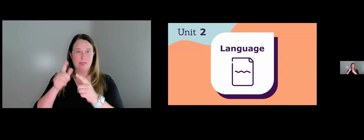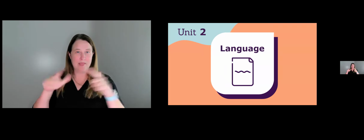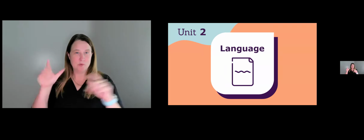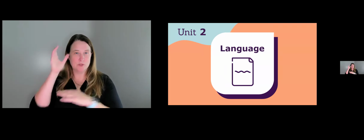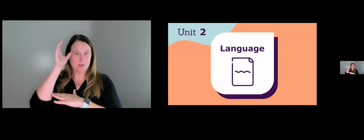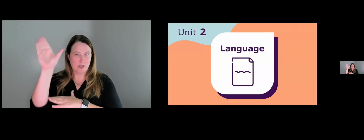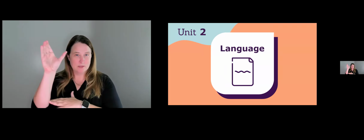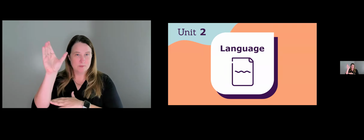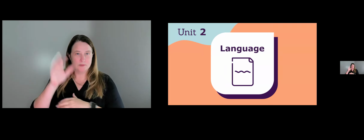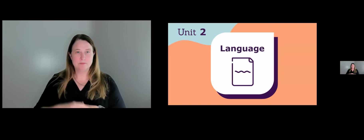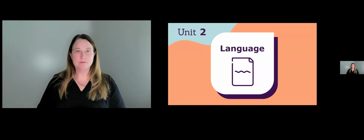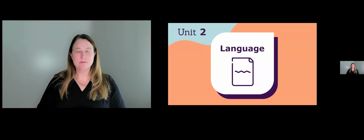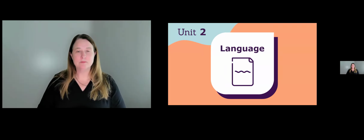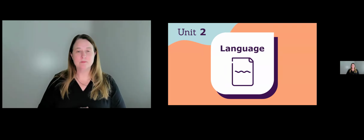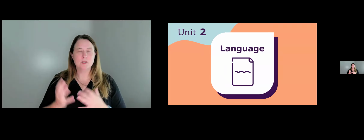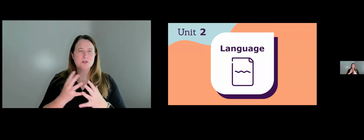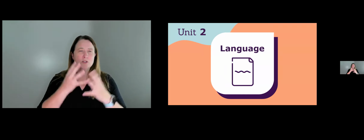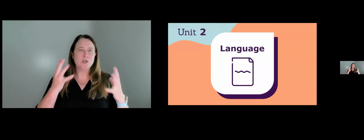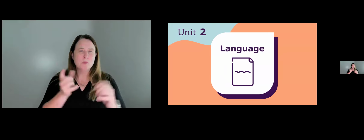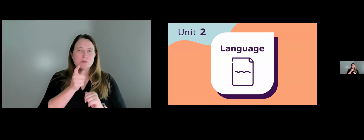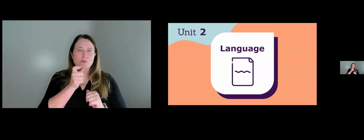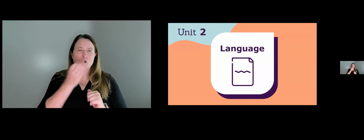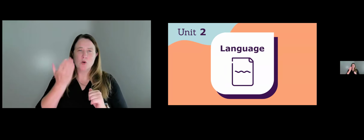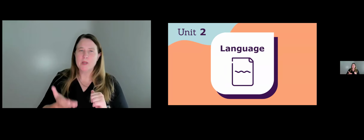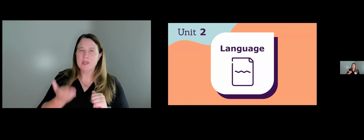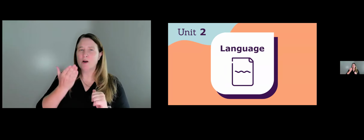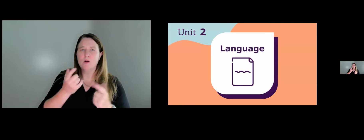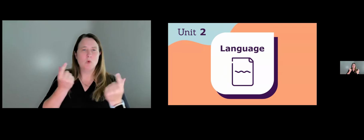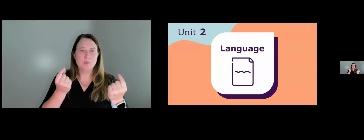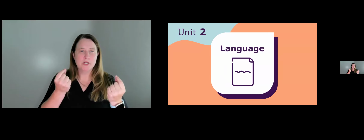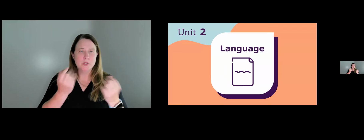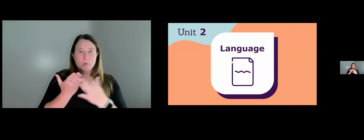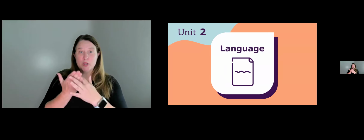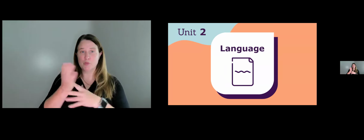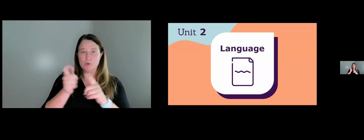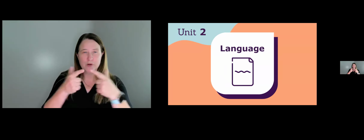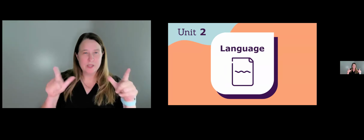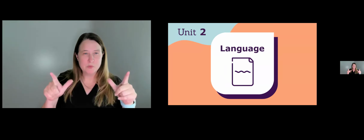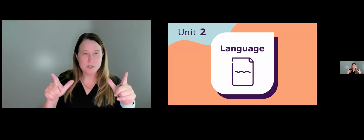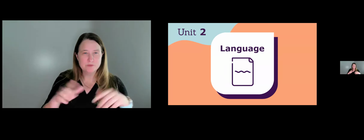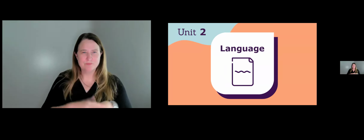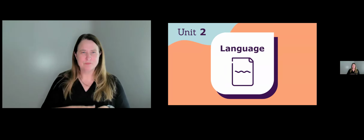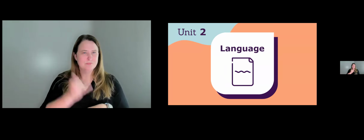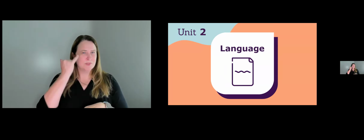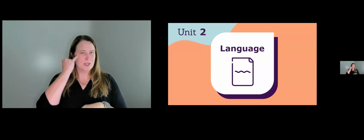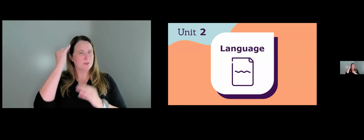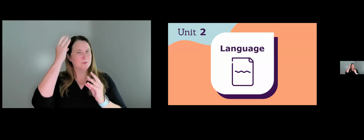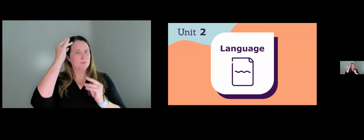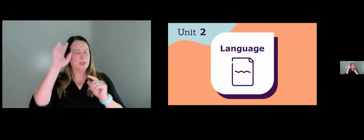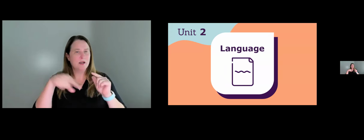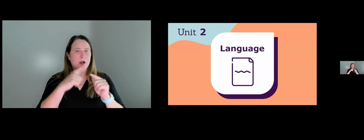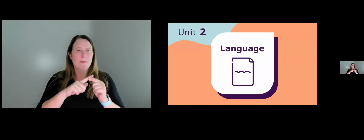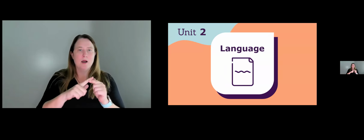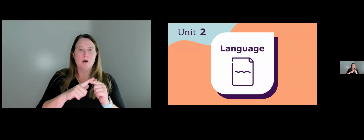to apply that now to unit 2 in the concept of language. So much of who we are and